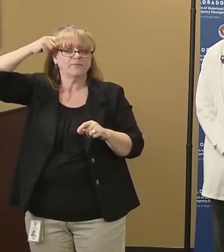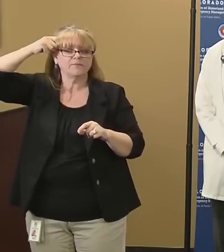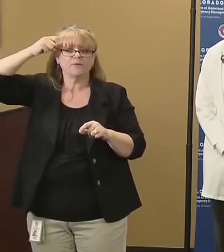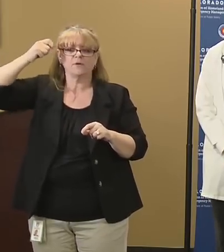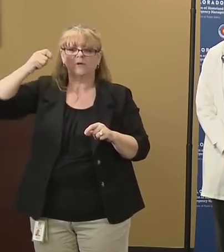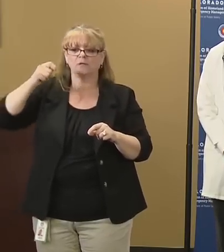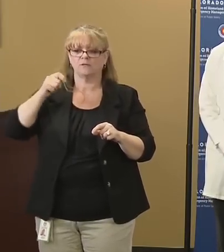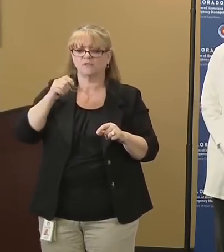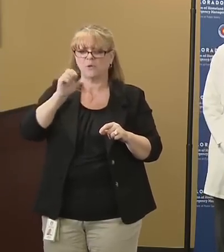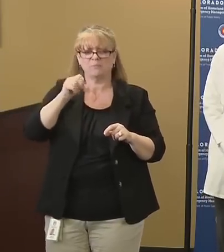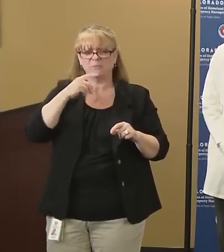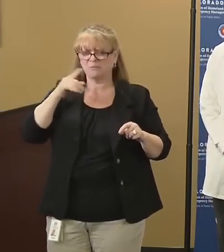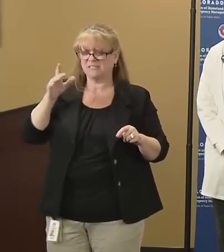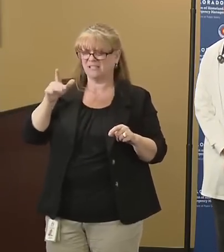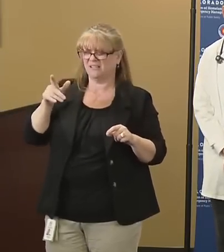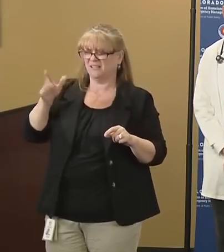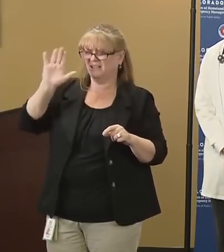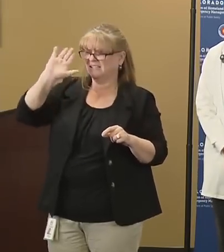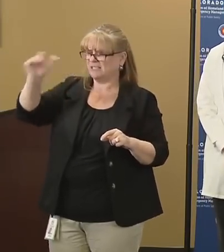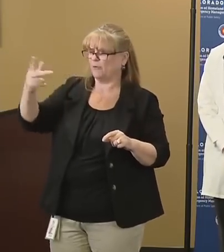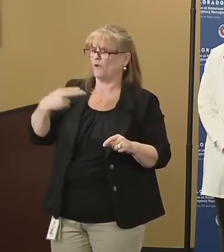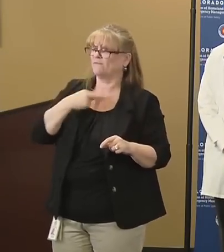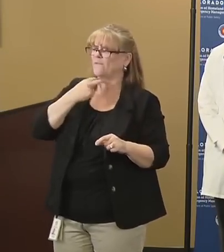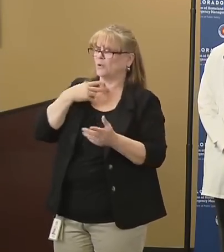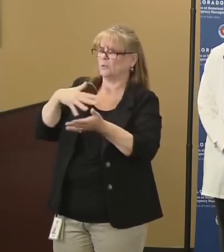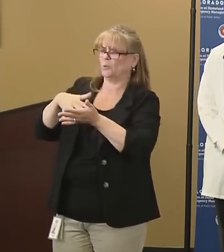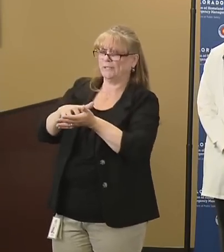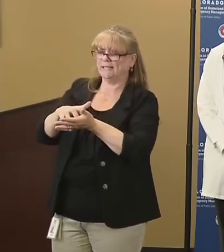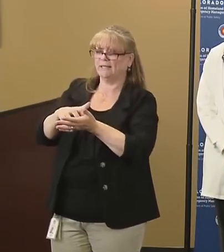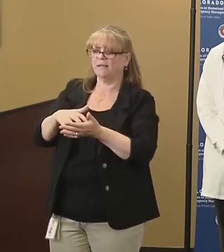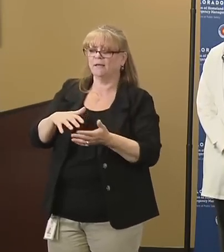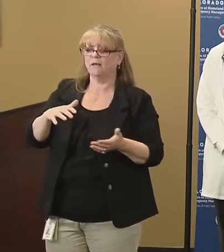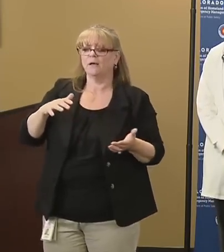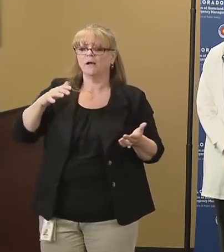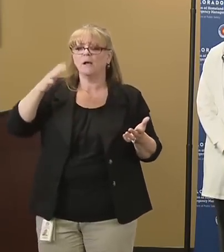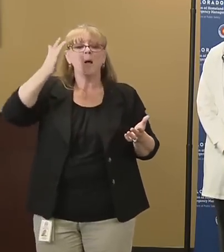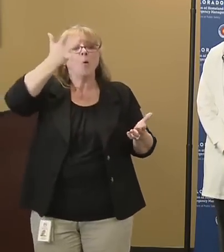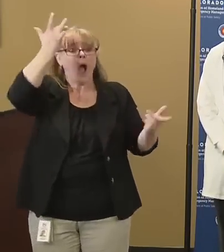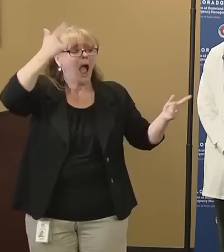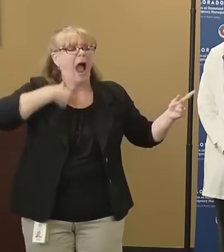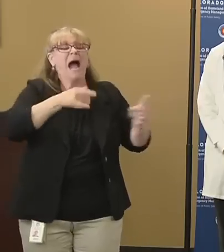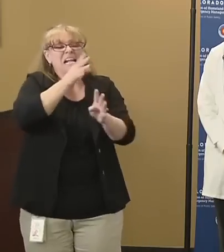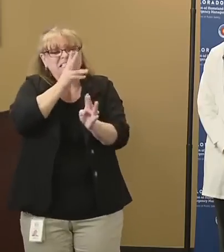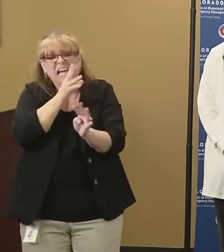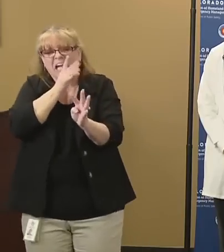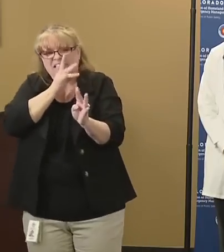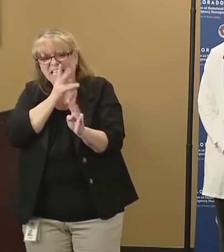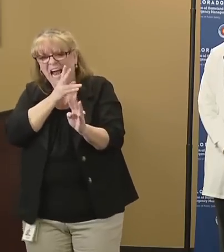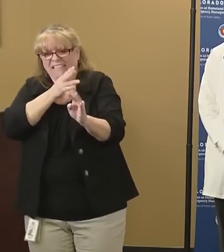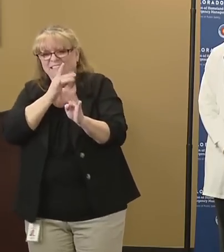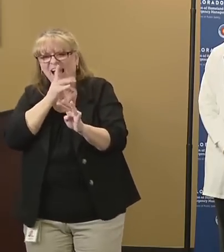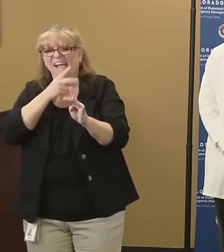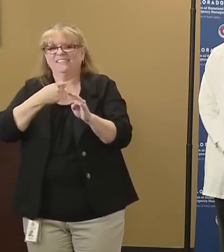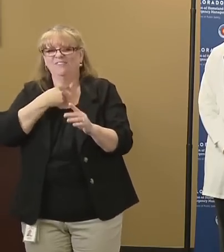So it's a little hard on my voice. I'm talking softer at this one, but at the last one I was talking too loud for my own good. And so